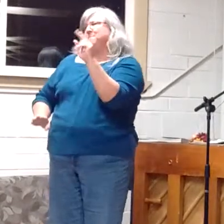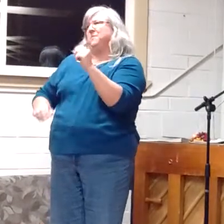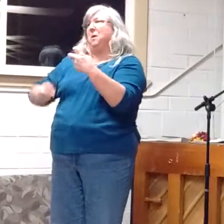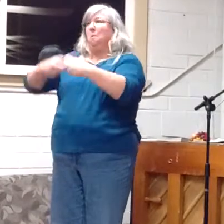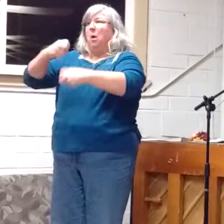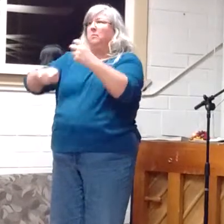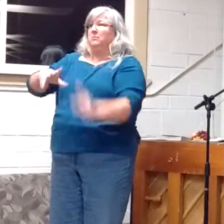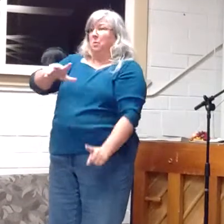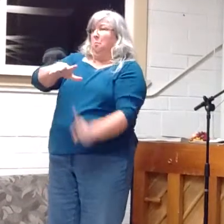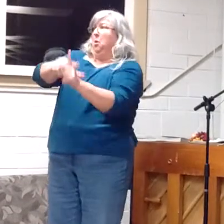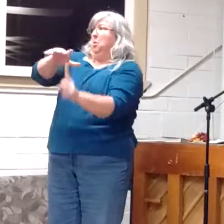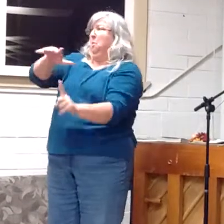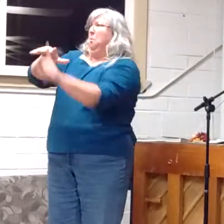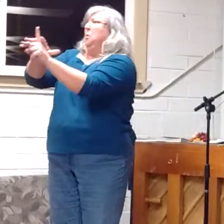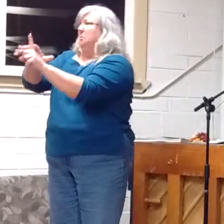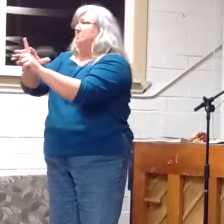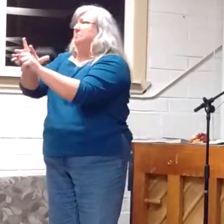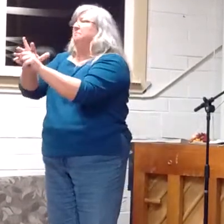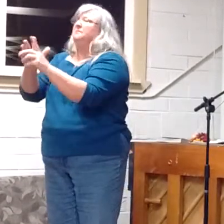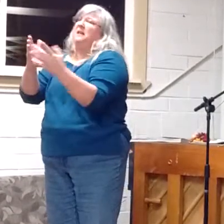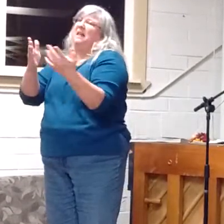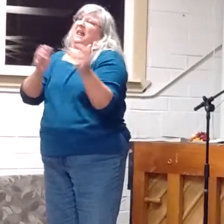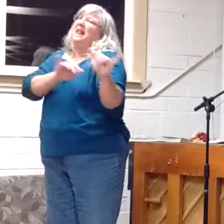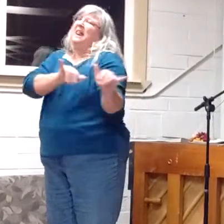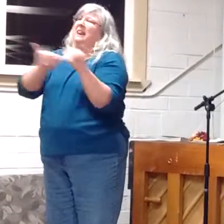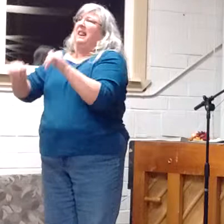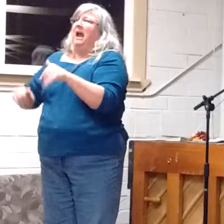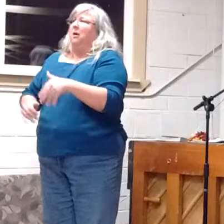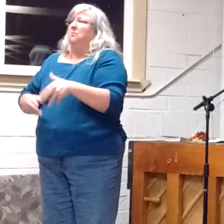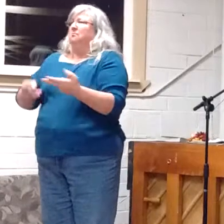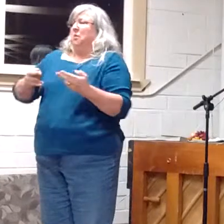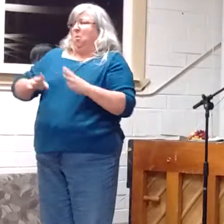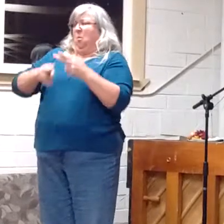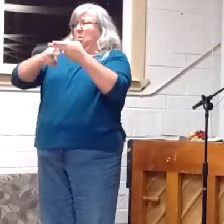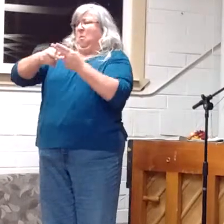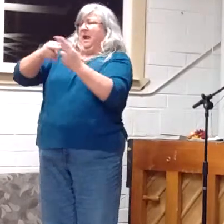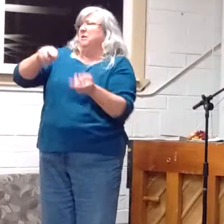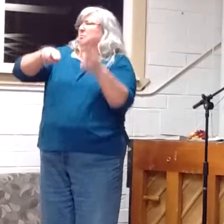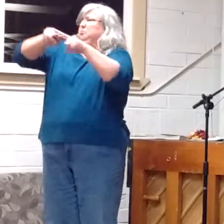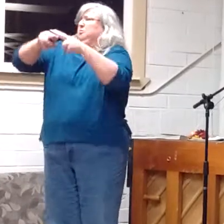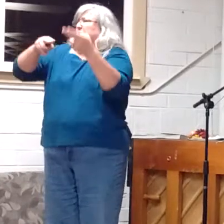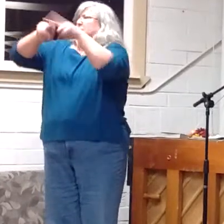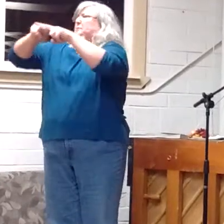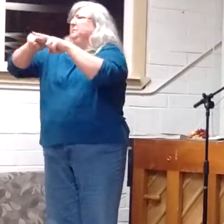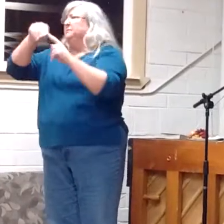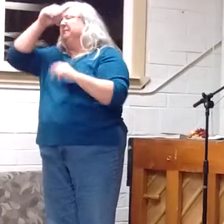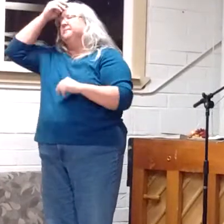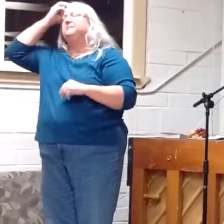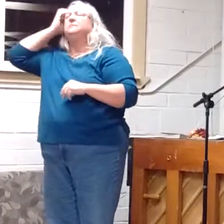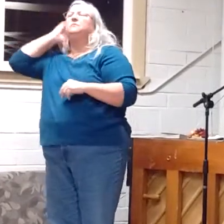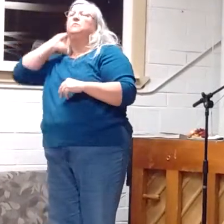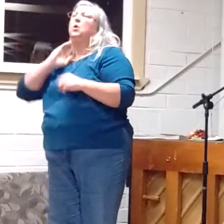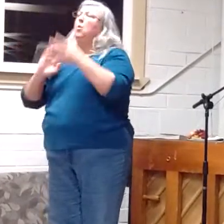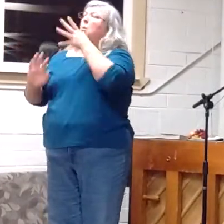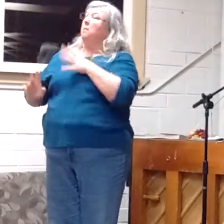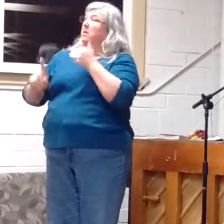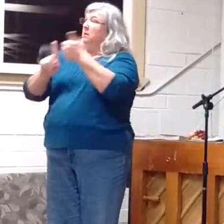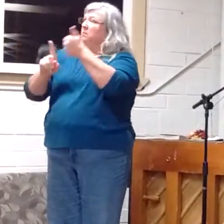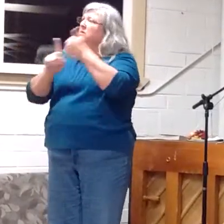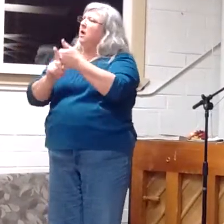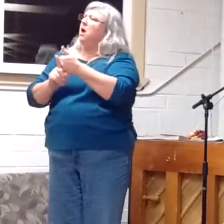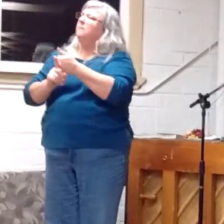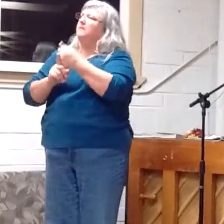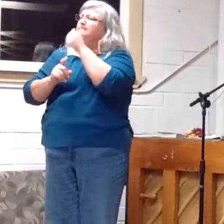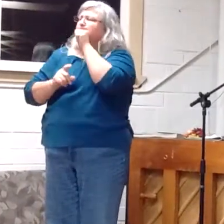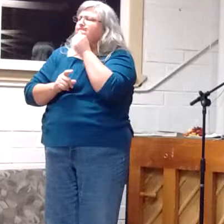like the weight gain of a bad diet. Handling all strife like a true champ. A great woman's